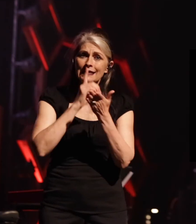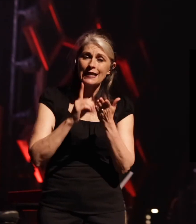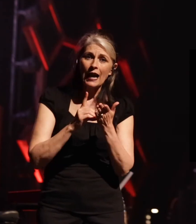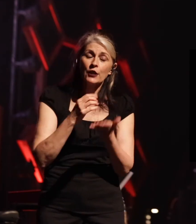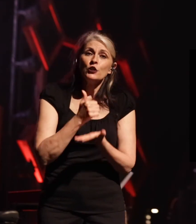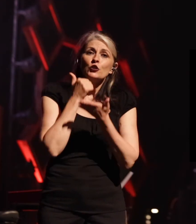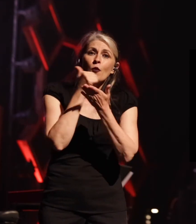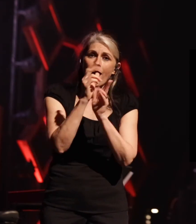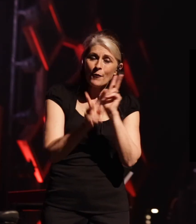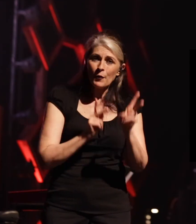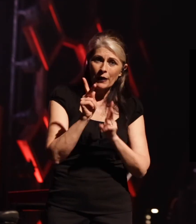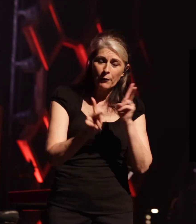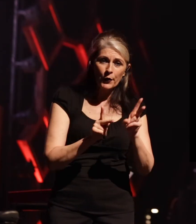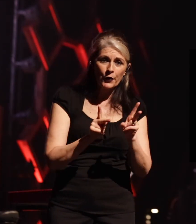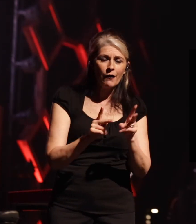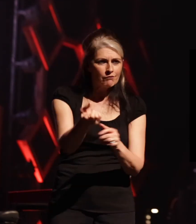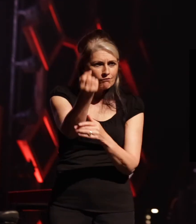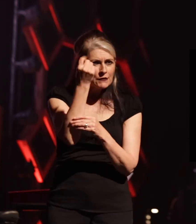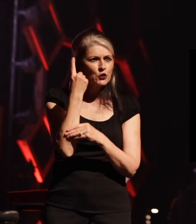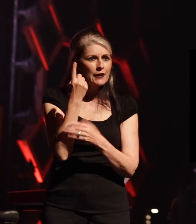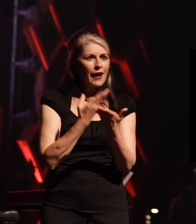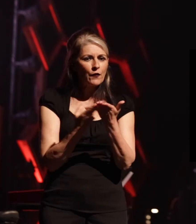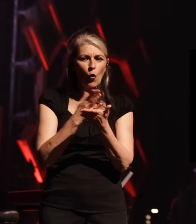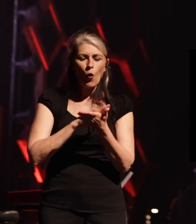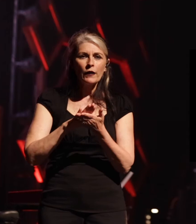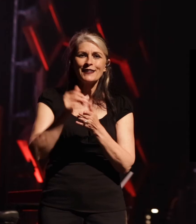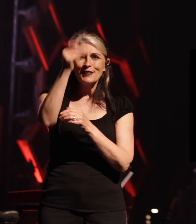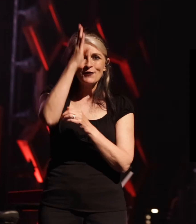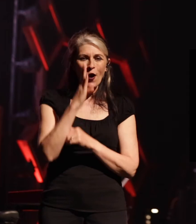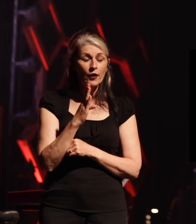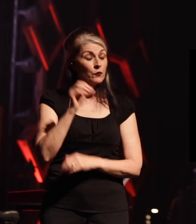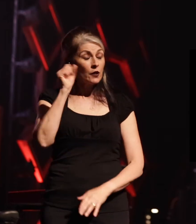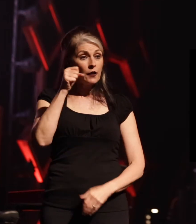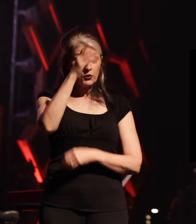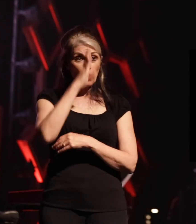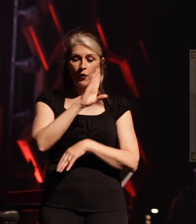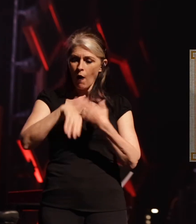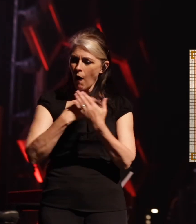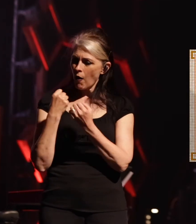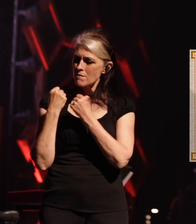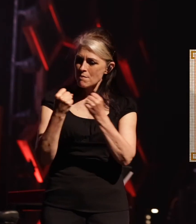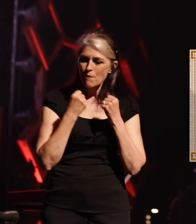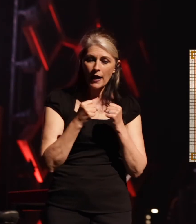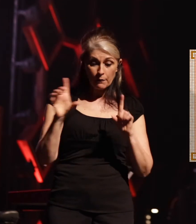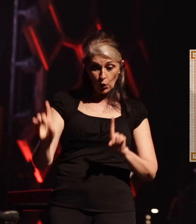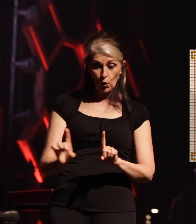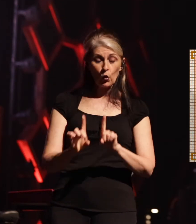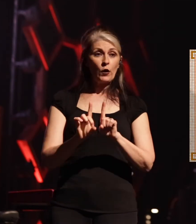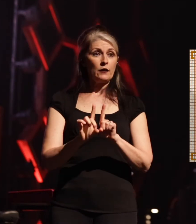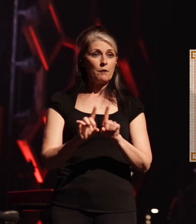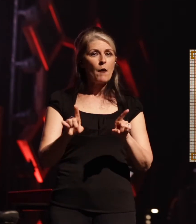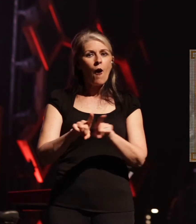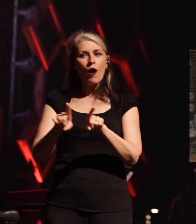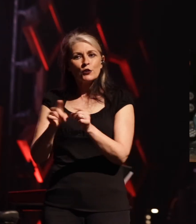people understand the holiness of God. That yes, God Almighty, the Creator, wanted to be with them, but also he's holy. So you have to